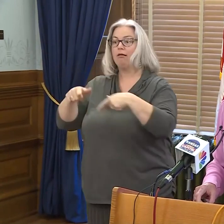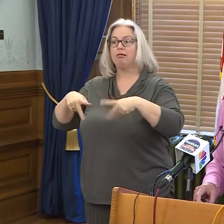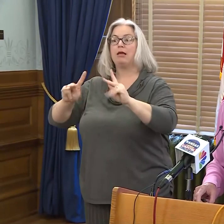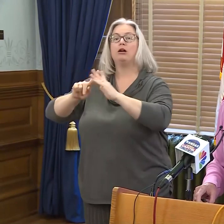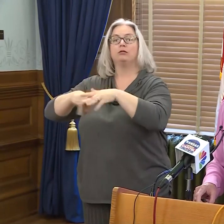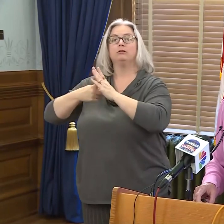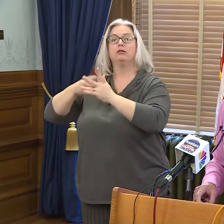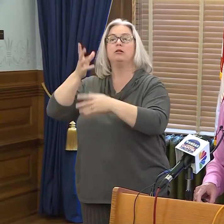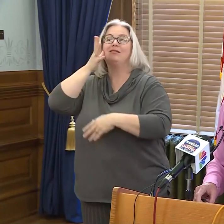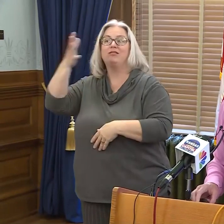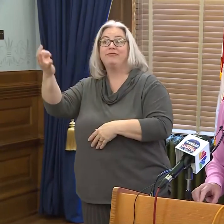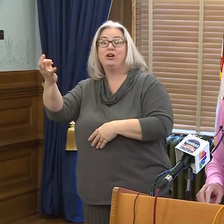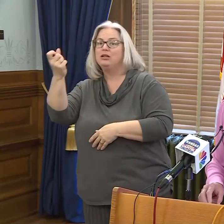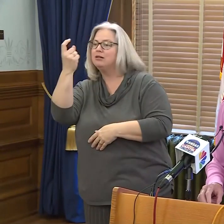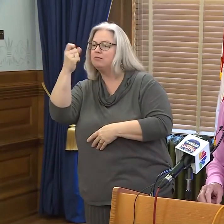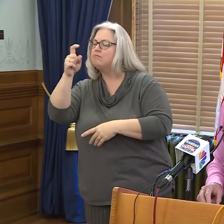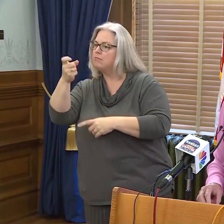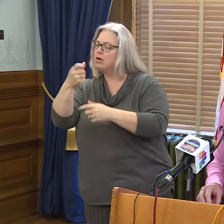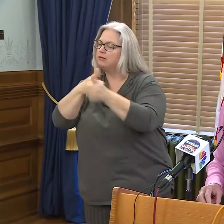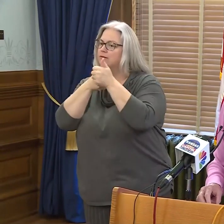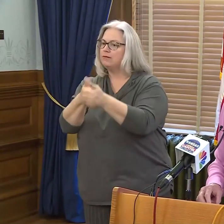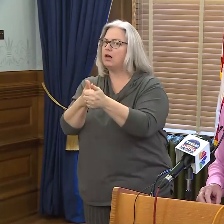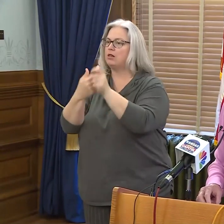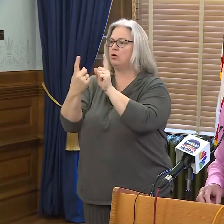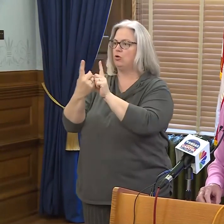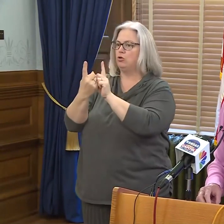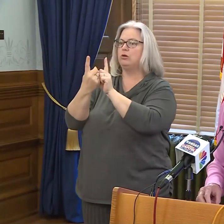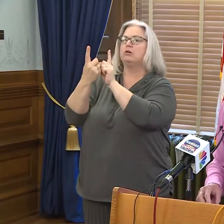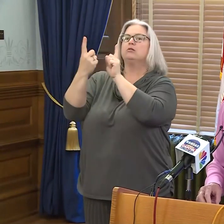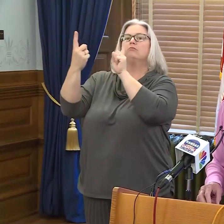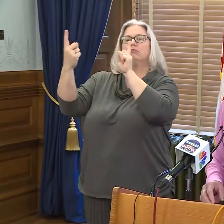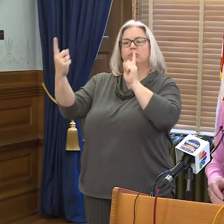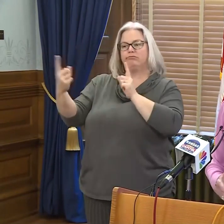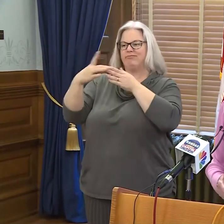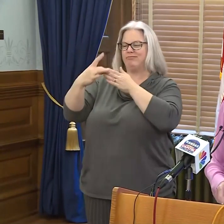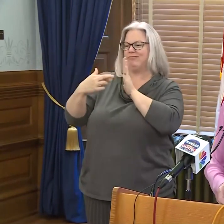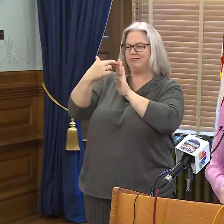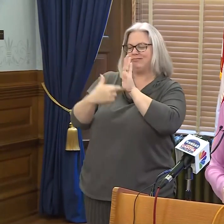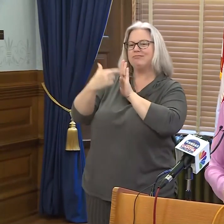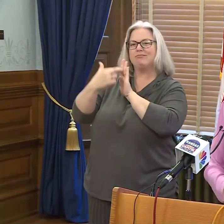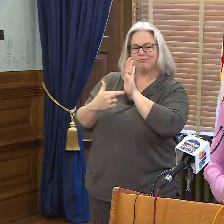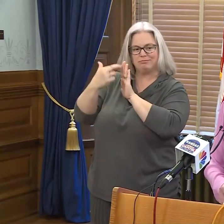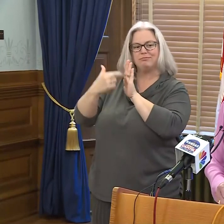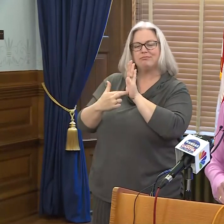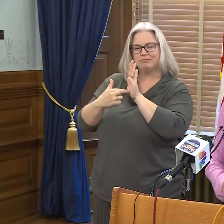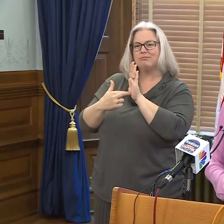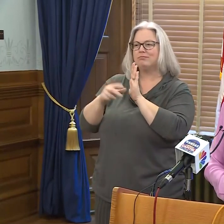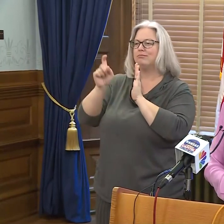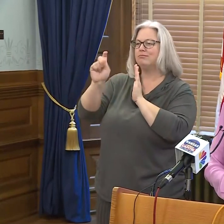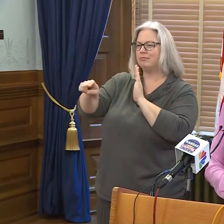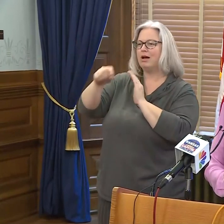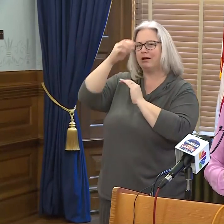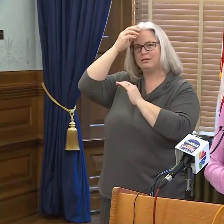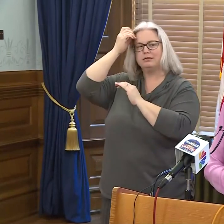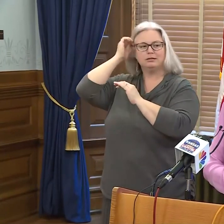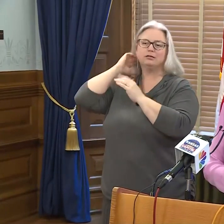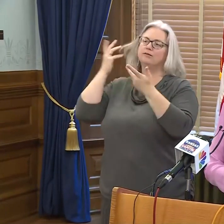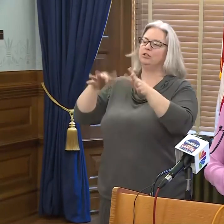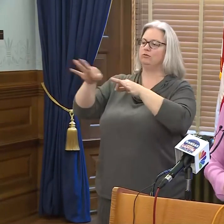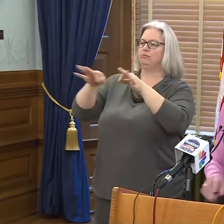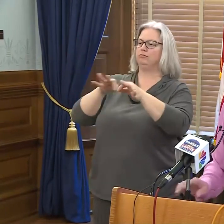begin on Friday, but must adhere to the guidelines and social distancing requirements laid